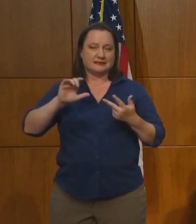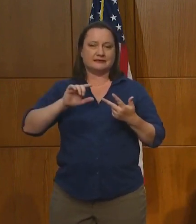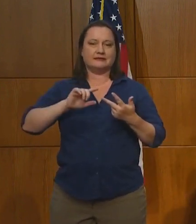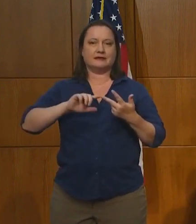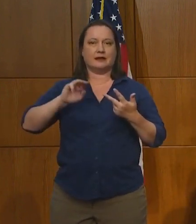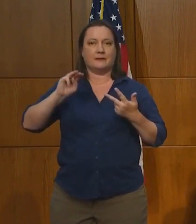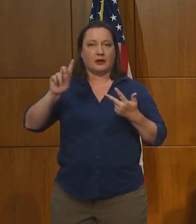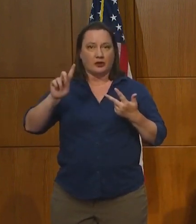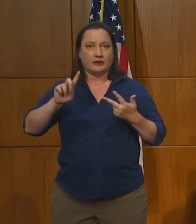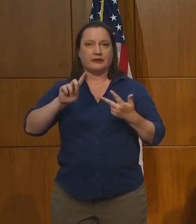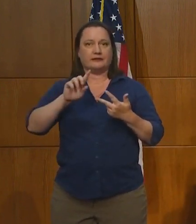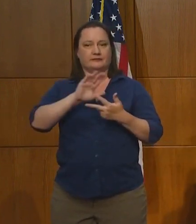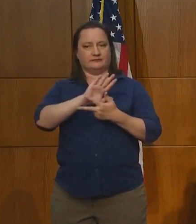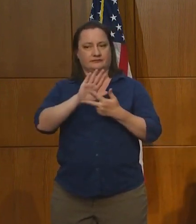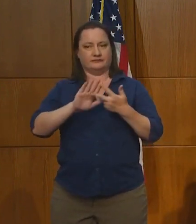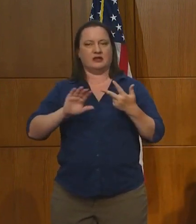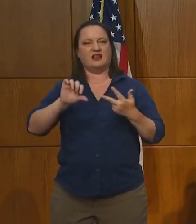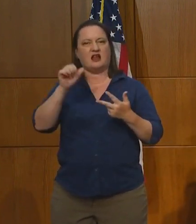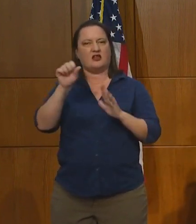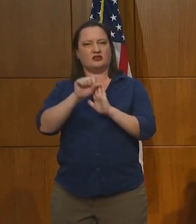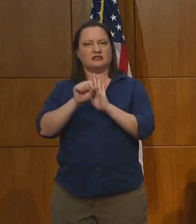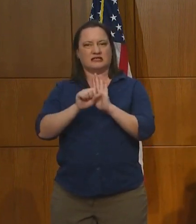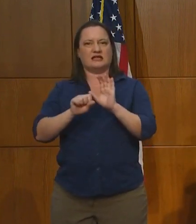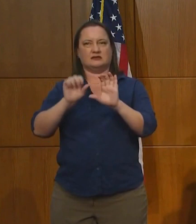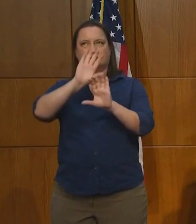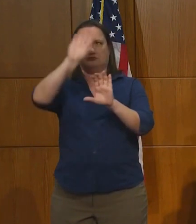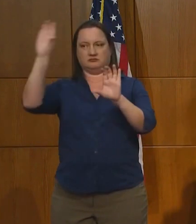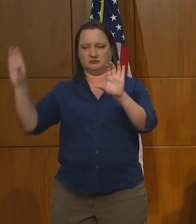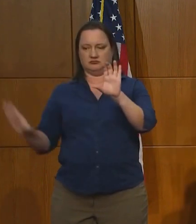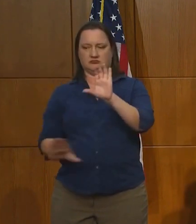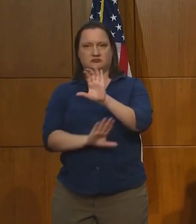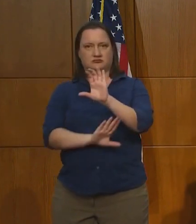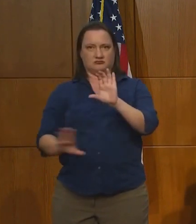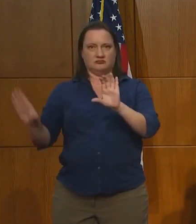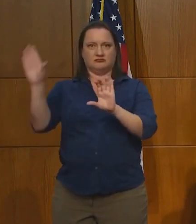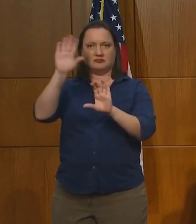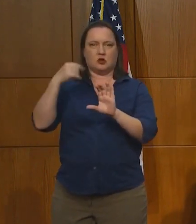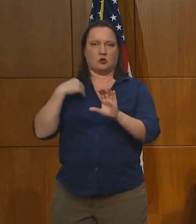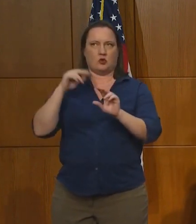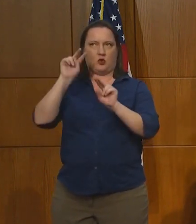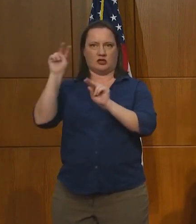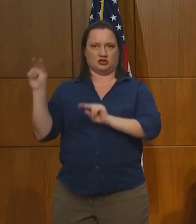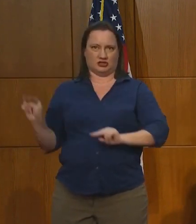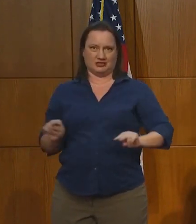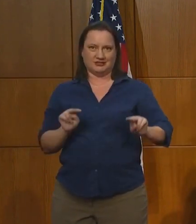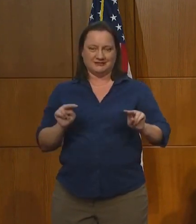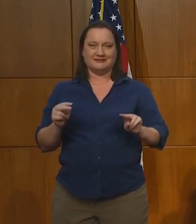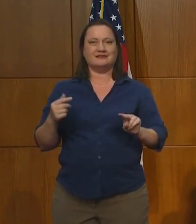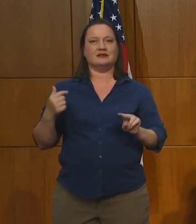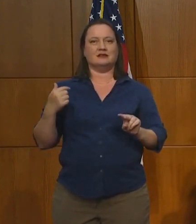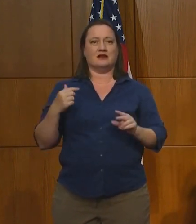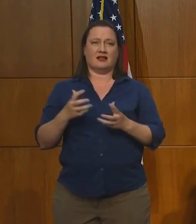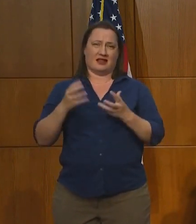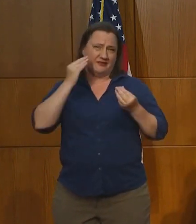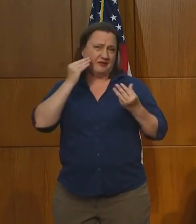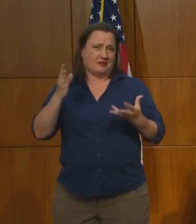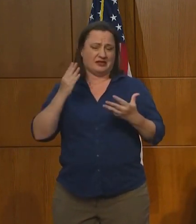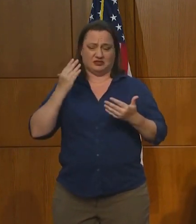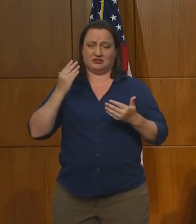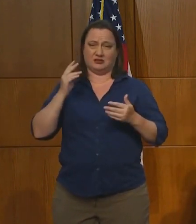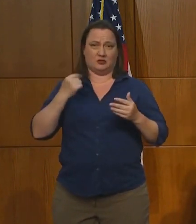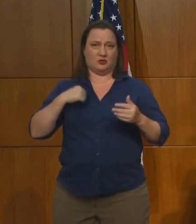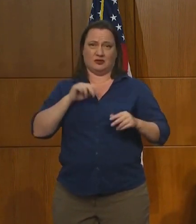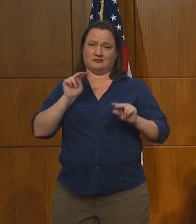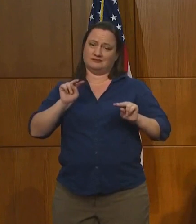also in Maryland and our other neighboring states. So a lot is being taken into consideration. And as I've said,